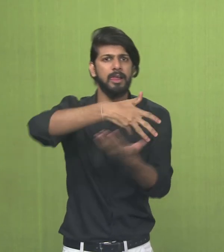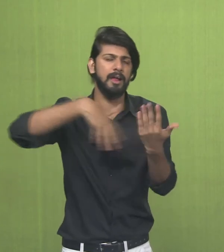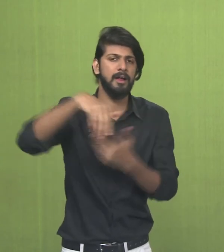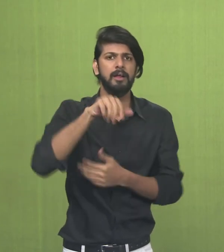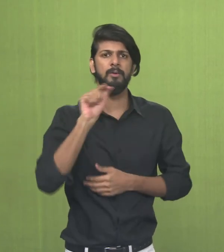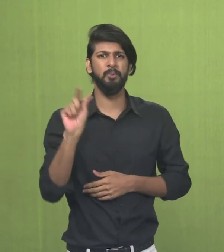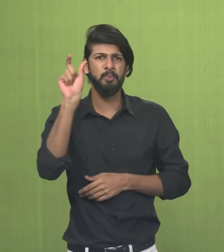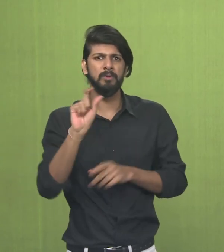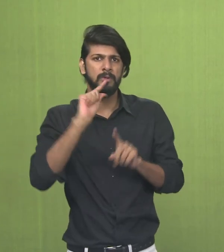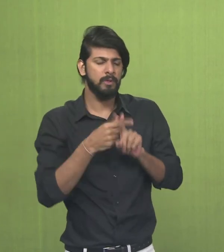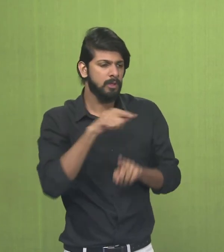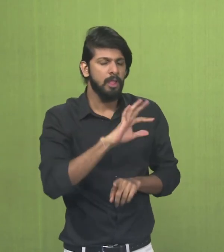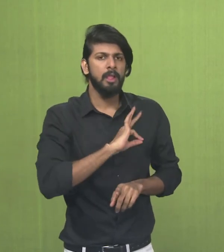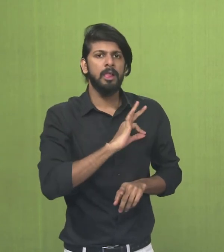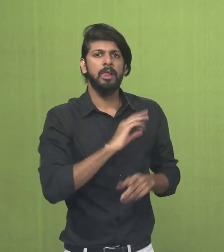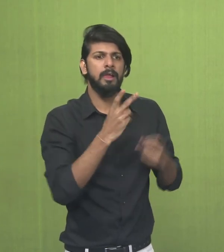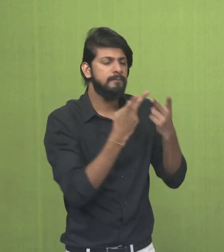Mughal and the Rajput styles.